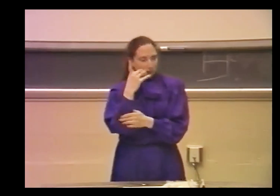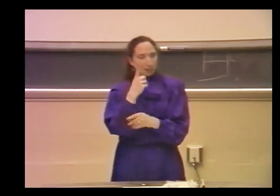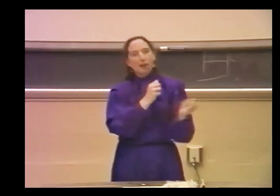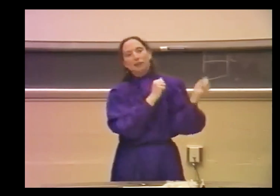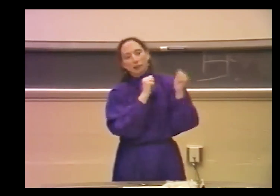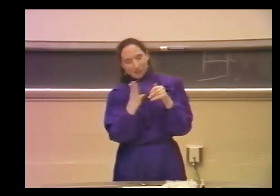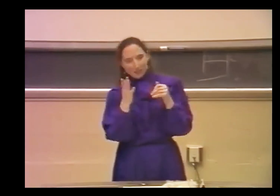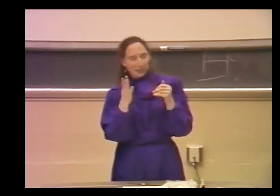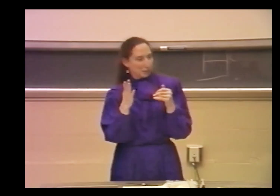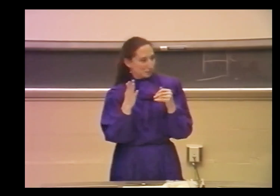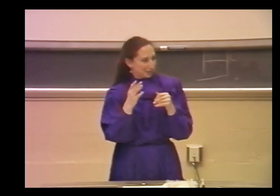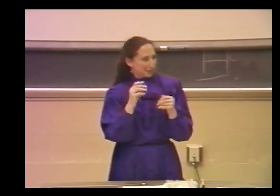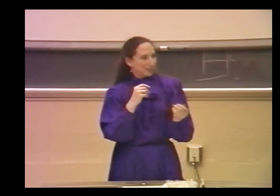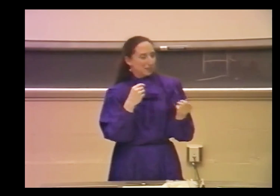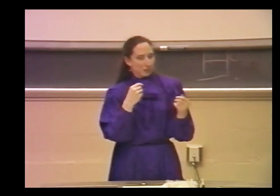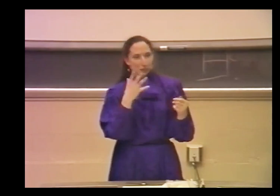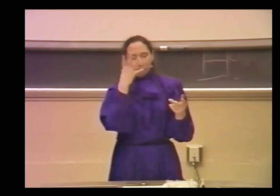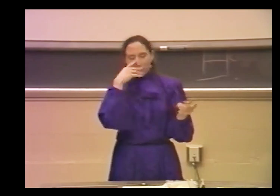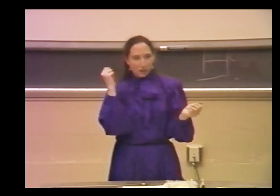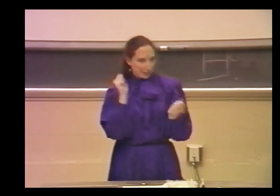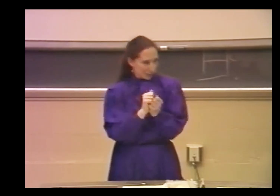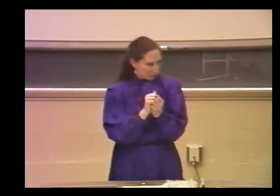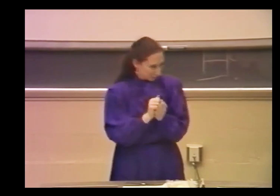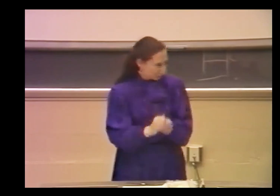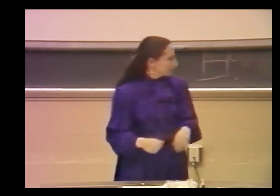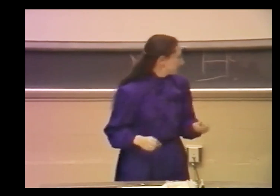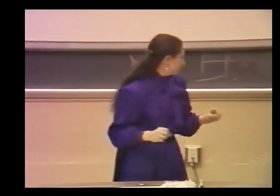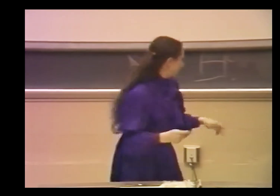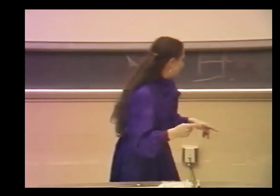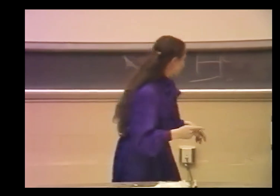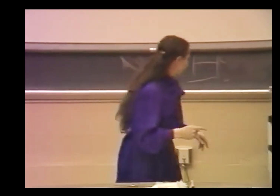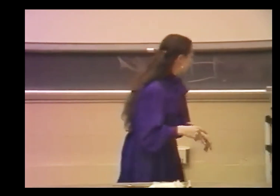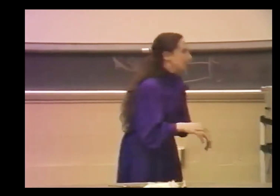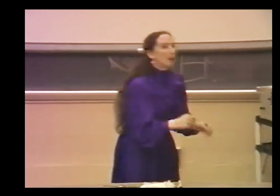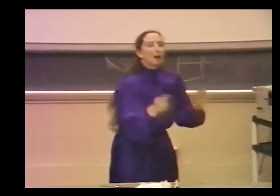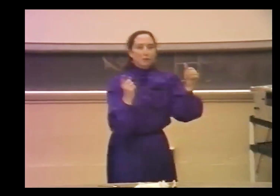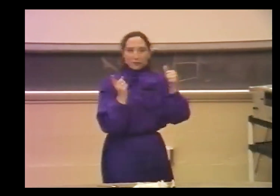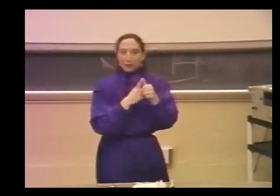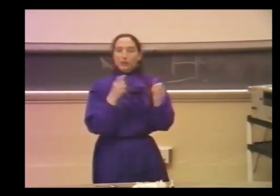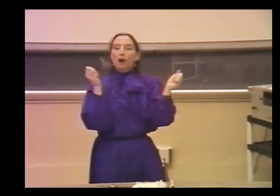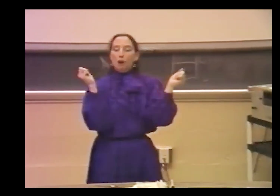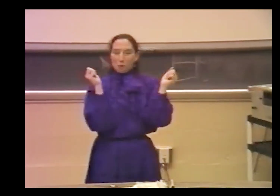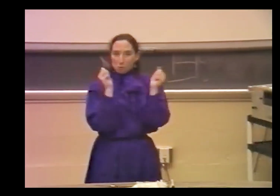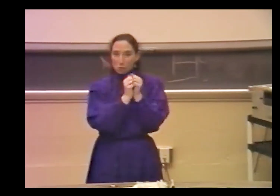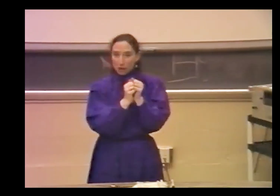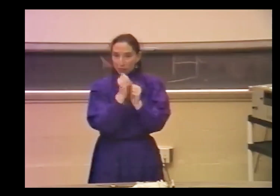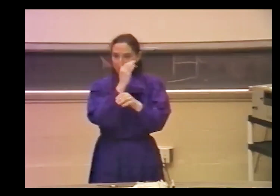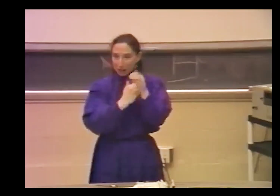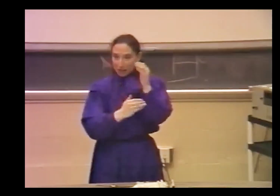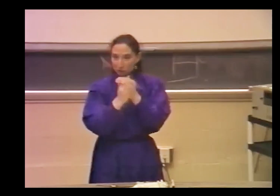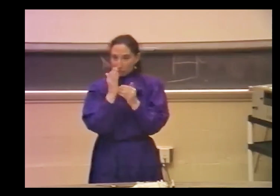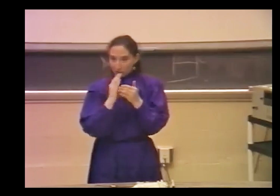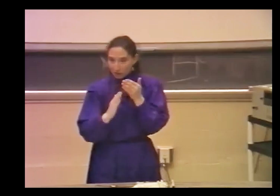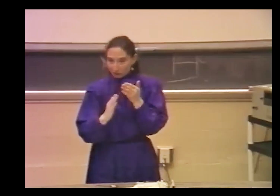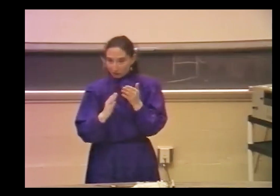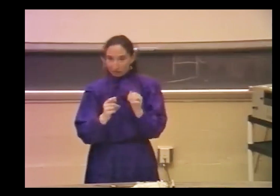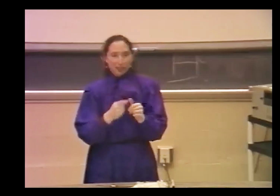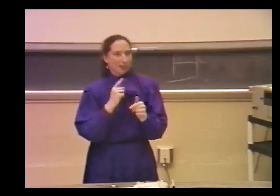pill causes him to fall asleep. Okay? First with the manual part,